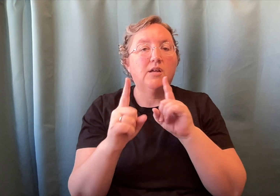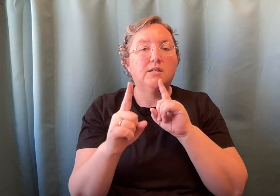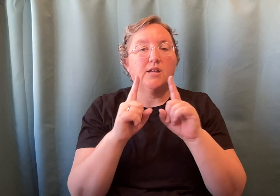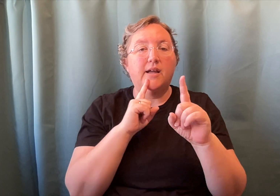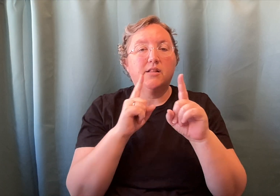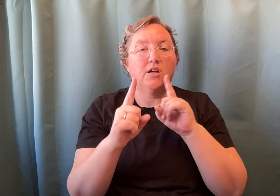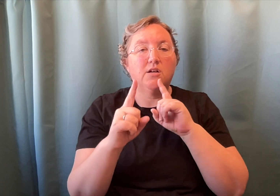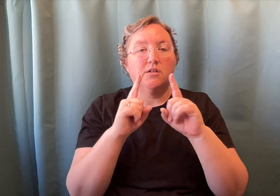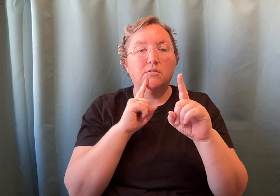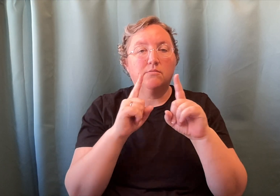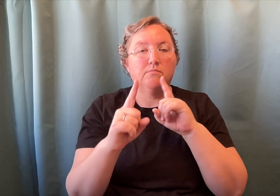Dialogue.